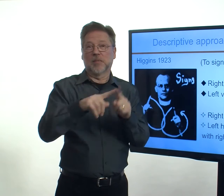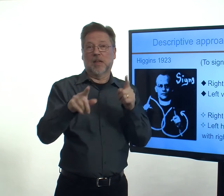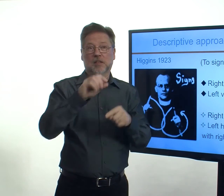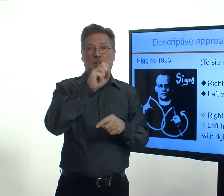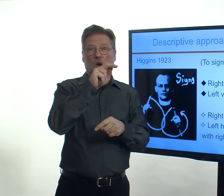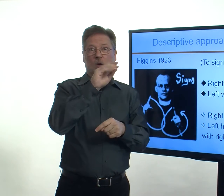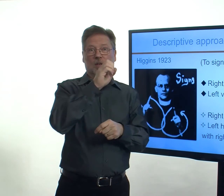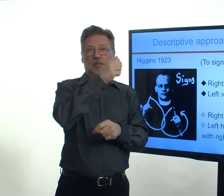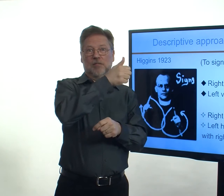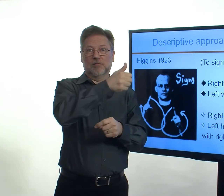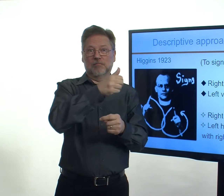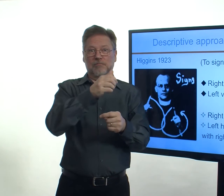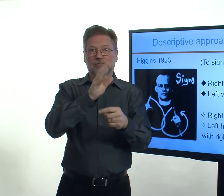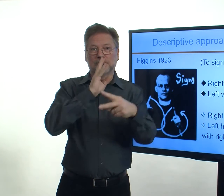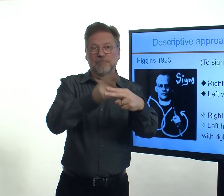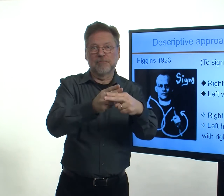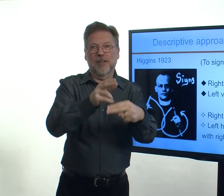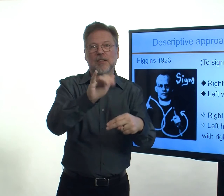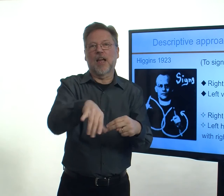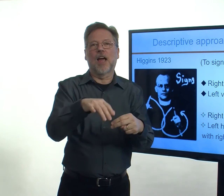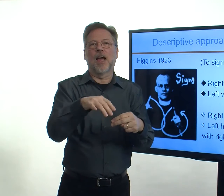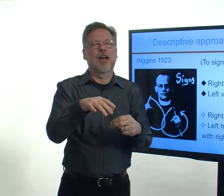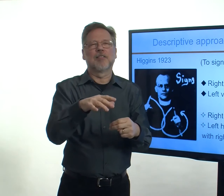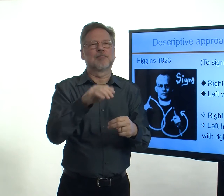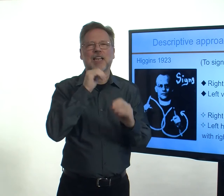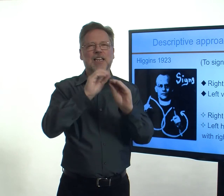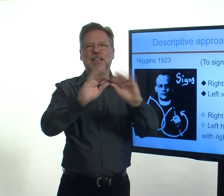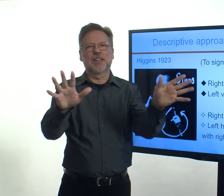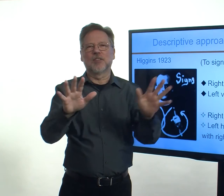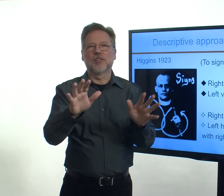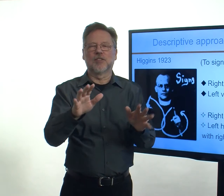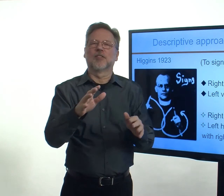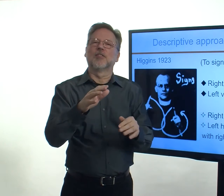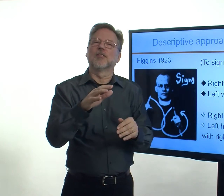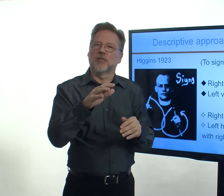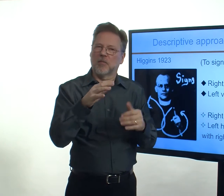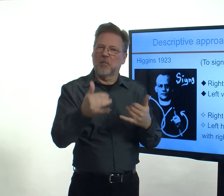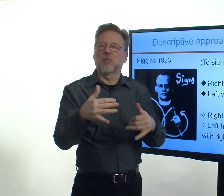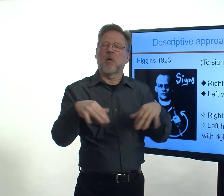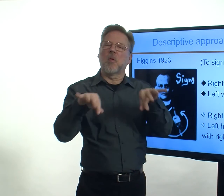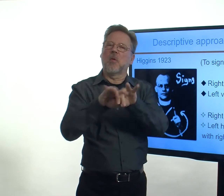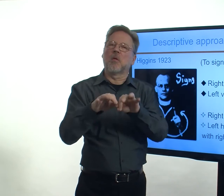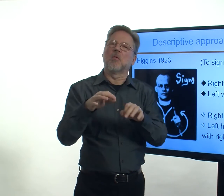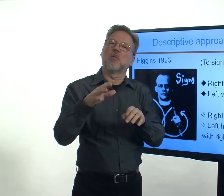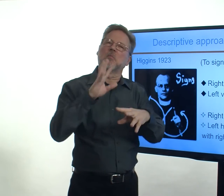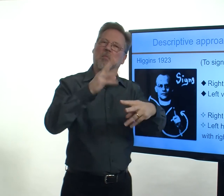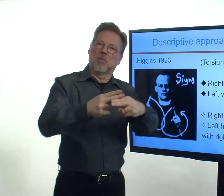but Stokoe didn't explicitly mention it. Still, it's relevant in discussing this sign.